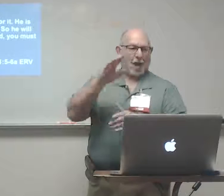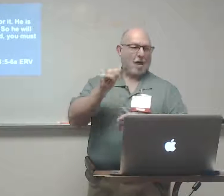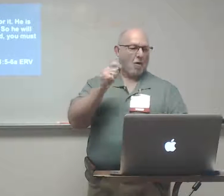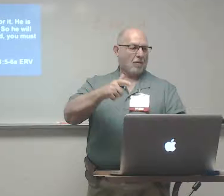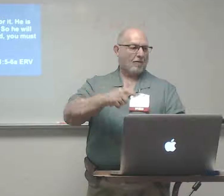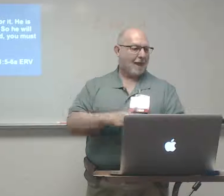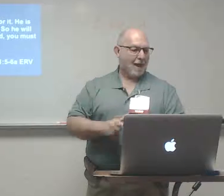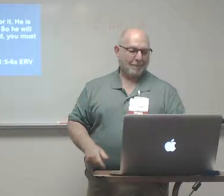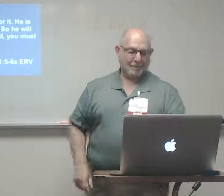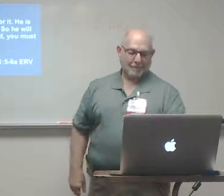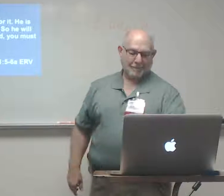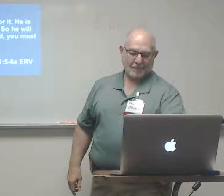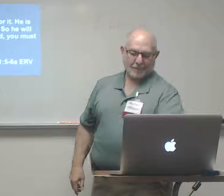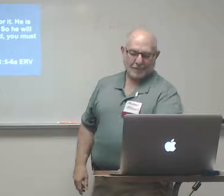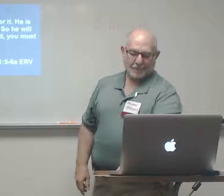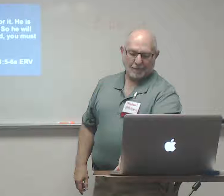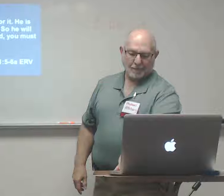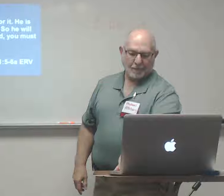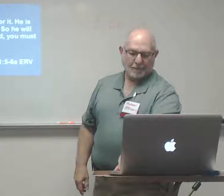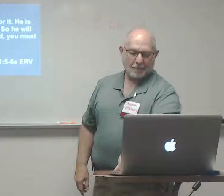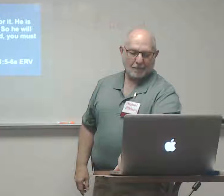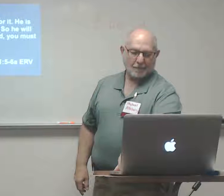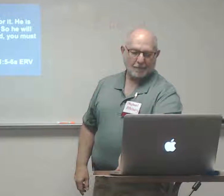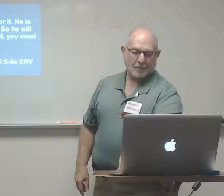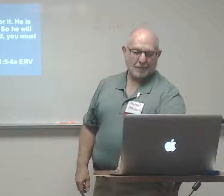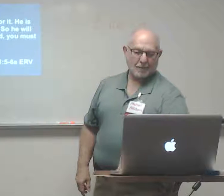it. But always ask it from God.